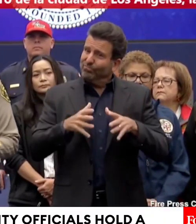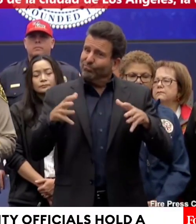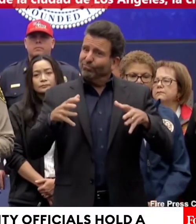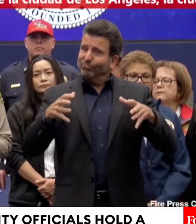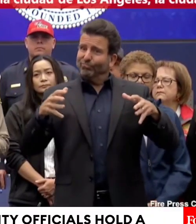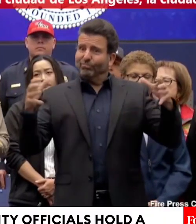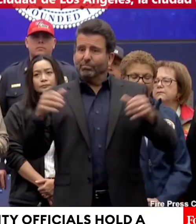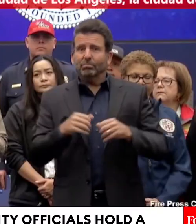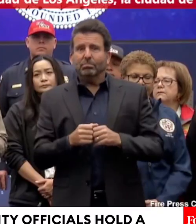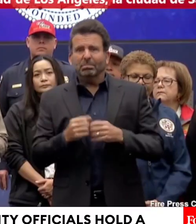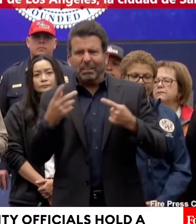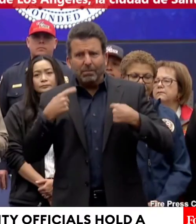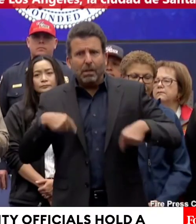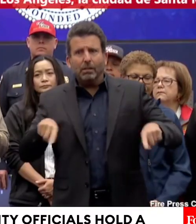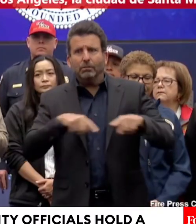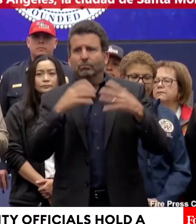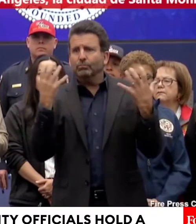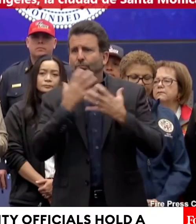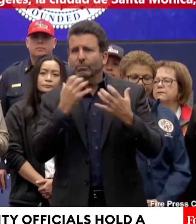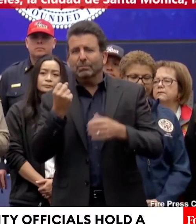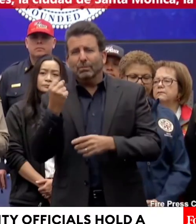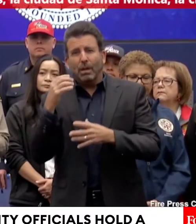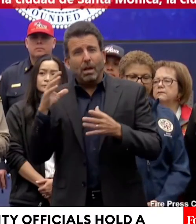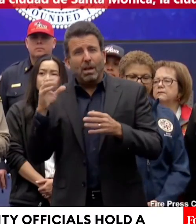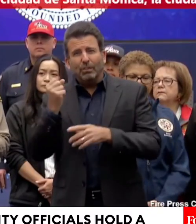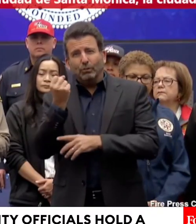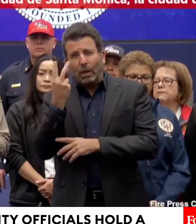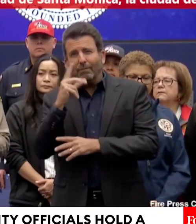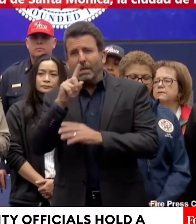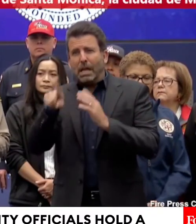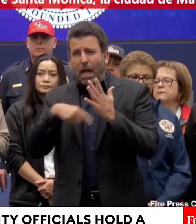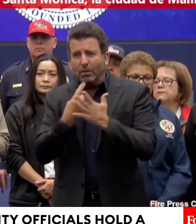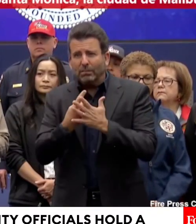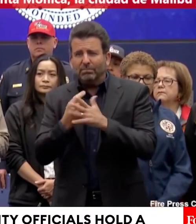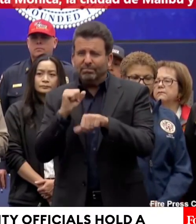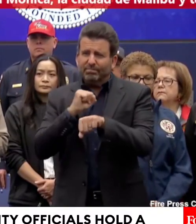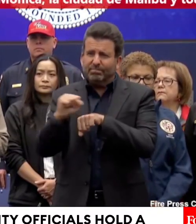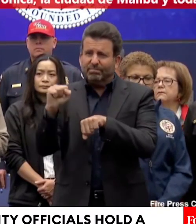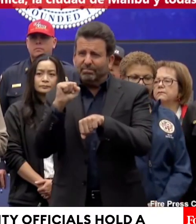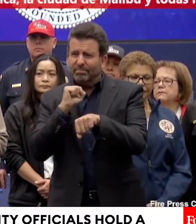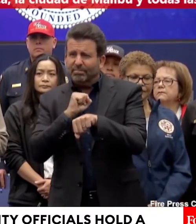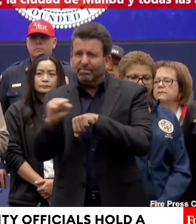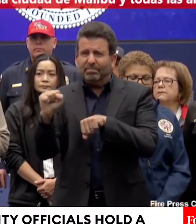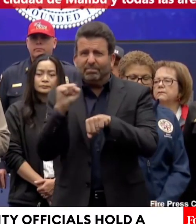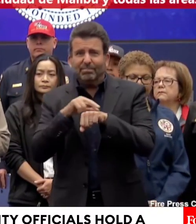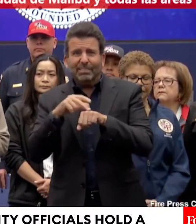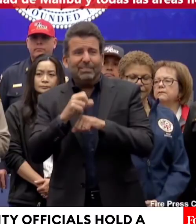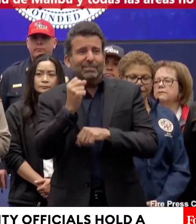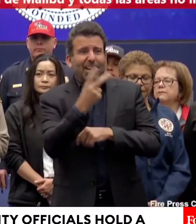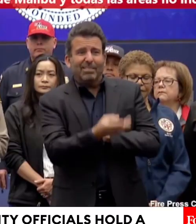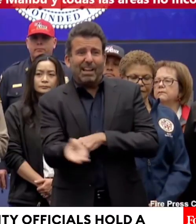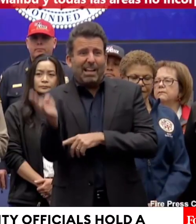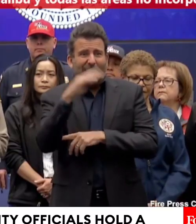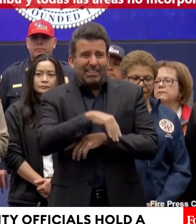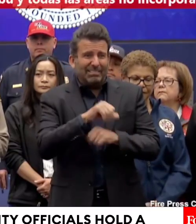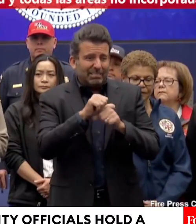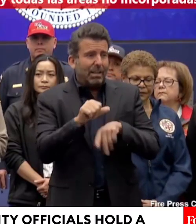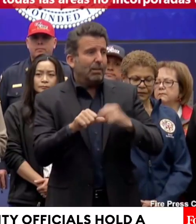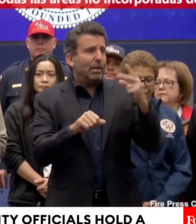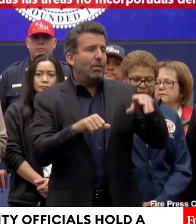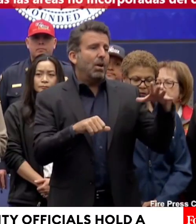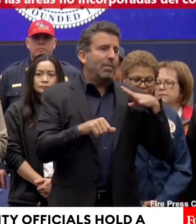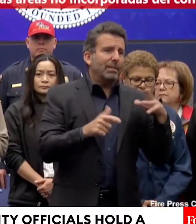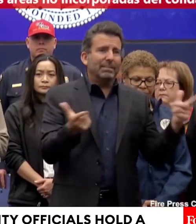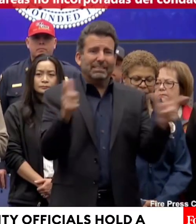of them are on 12-hour shifts, which means 12 on, 12 off. They're working incredibly hard. They have been